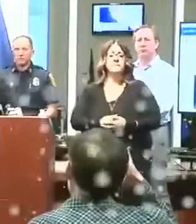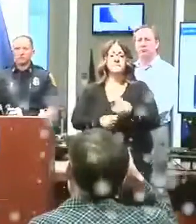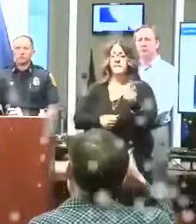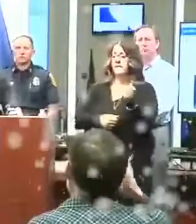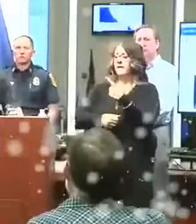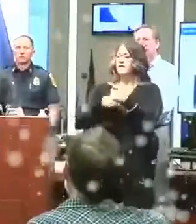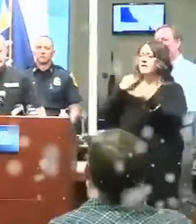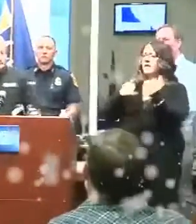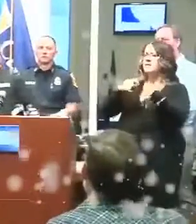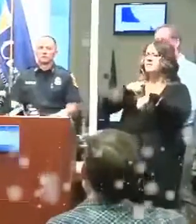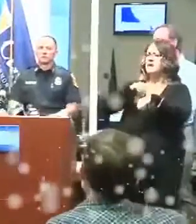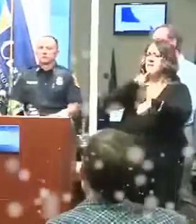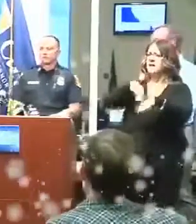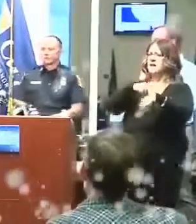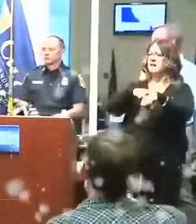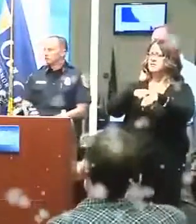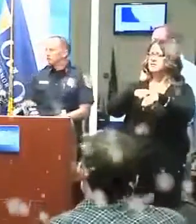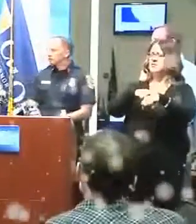was